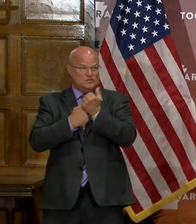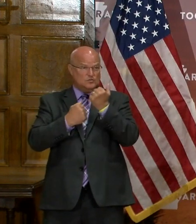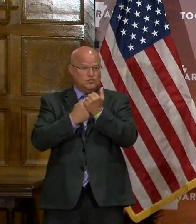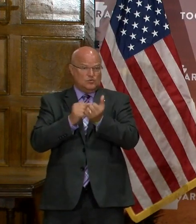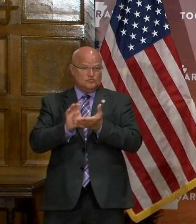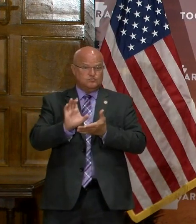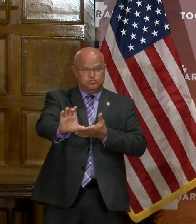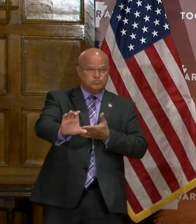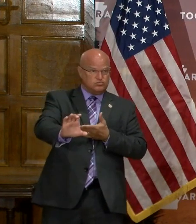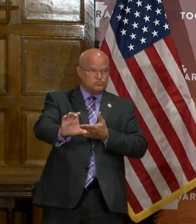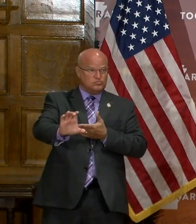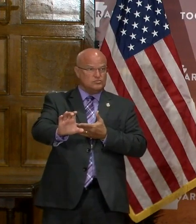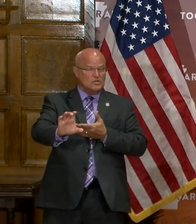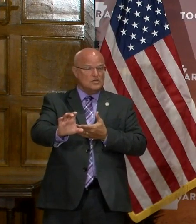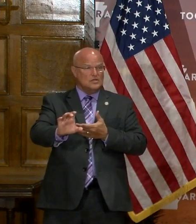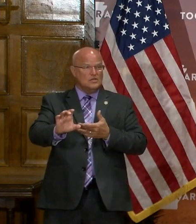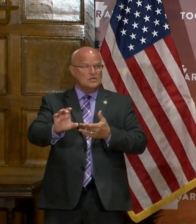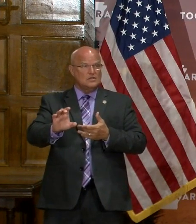support.